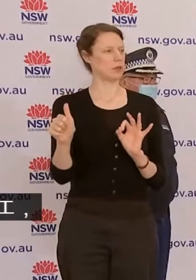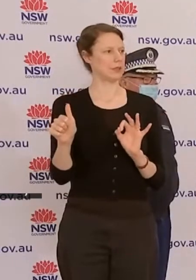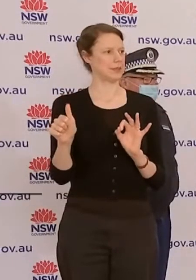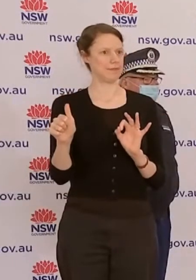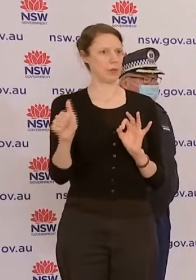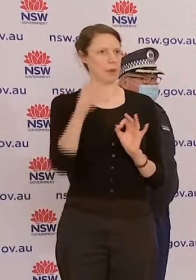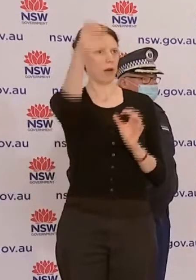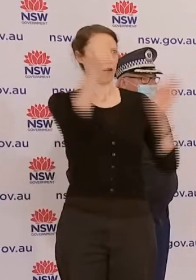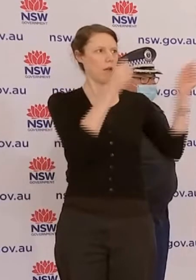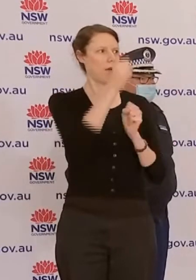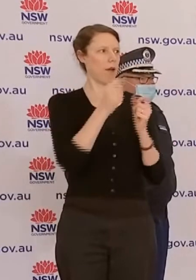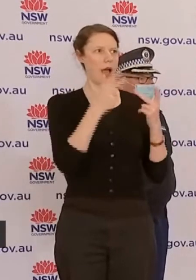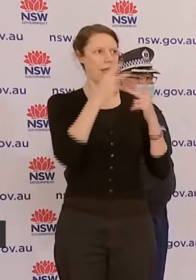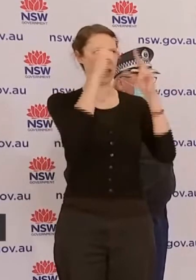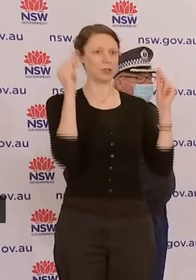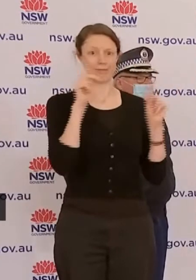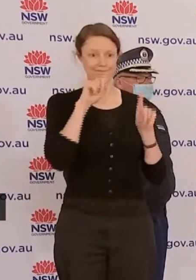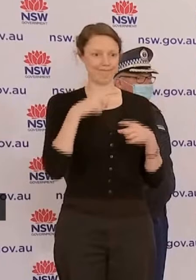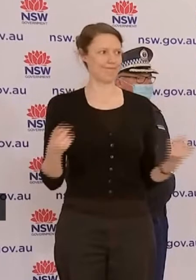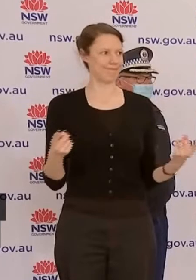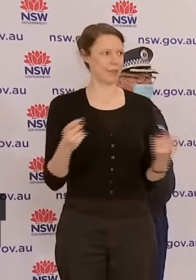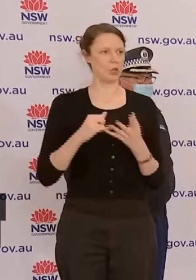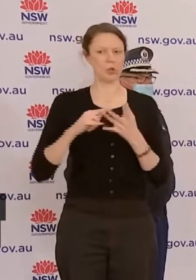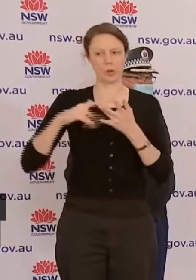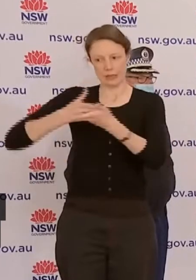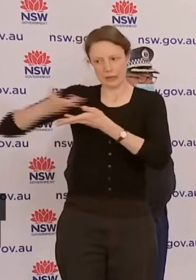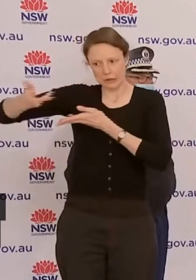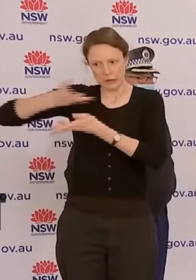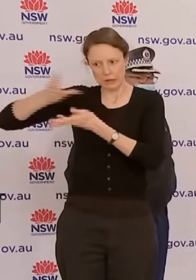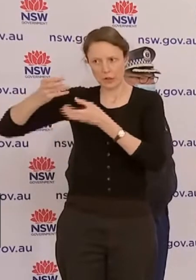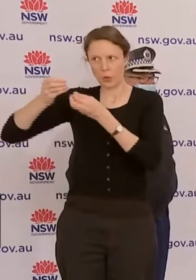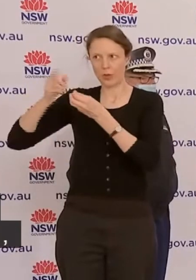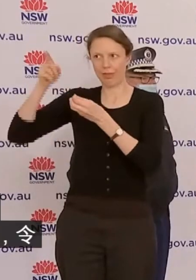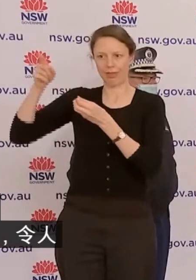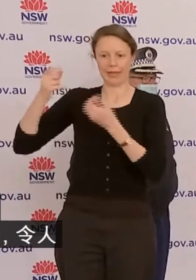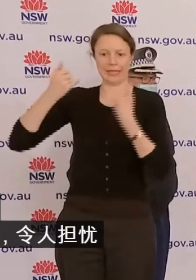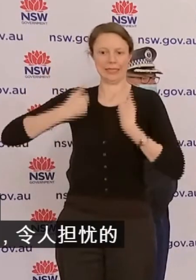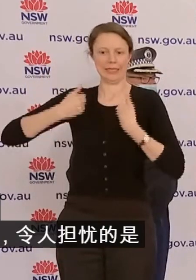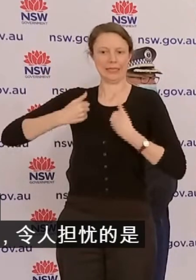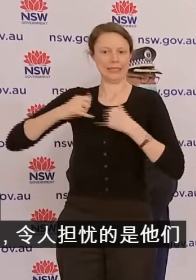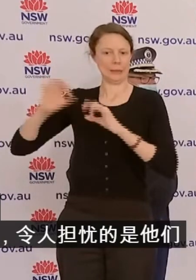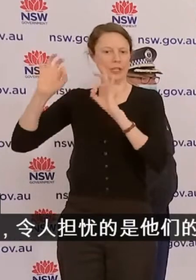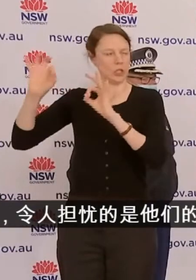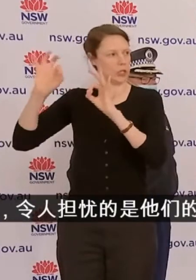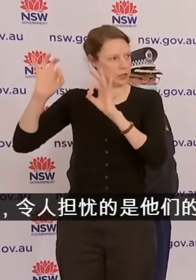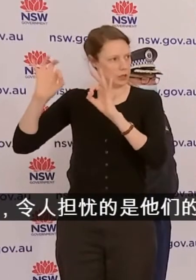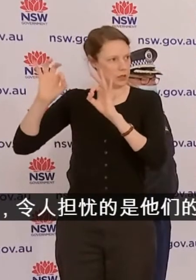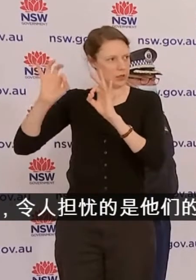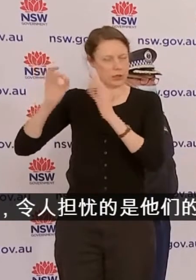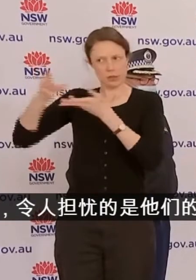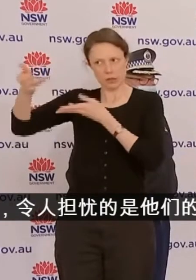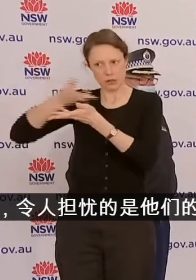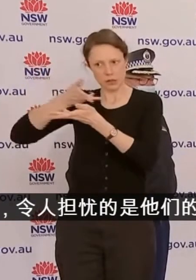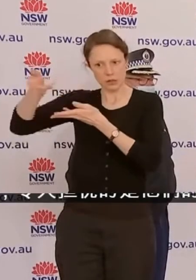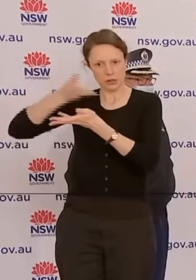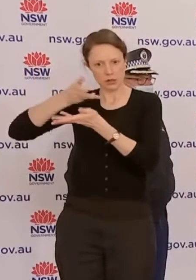so the discussion took place with the infectious diseases specialist, and the concern was that the patients were all moving